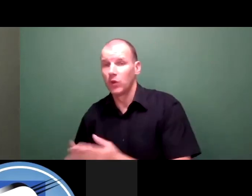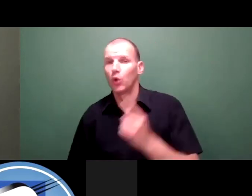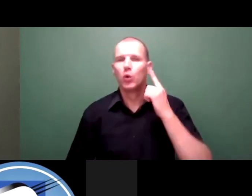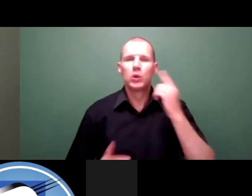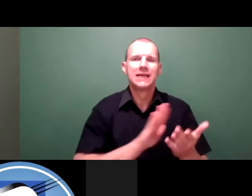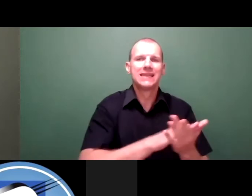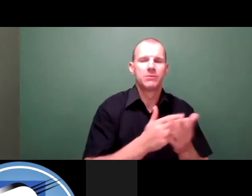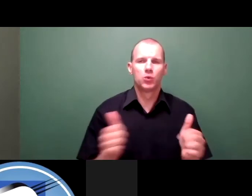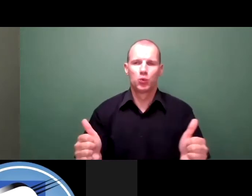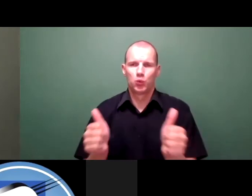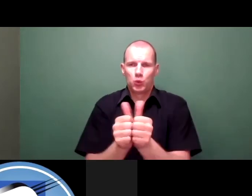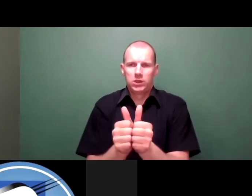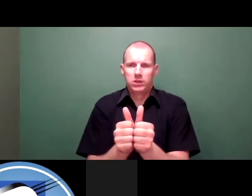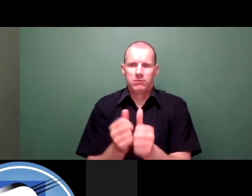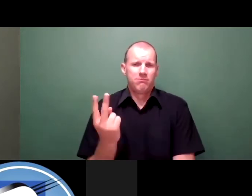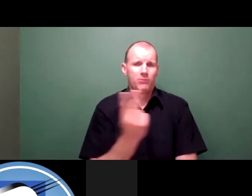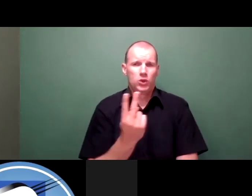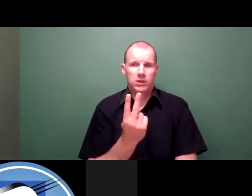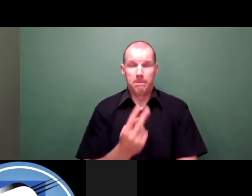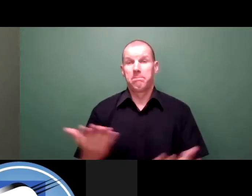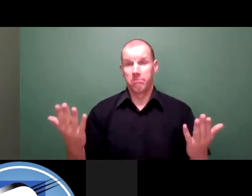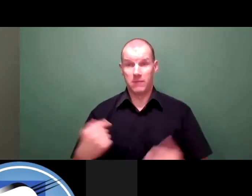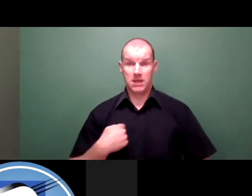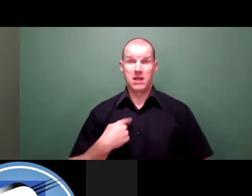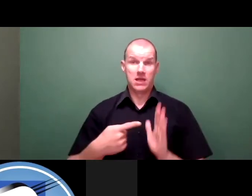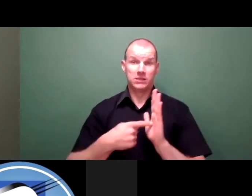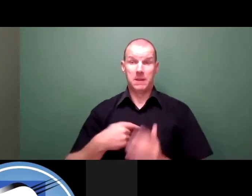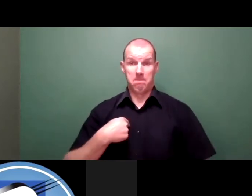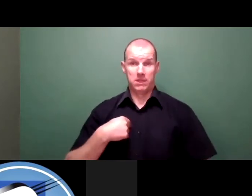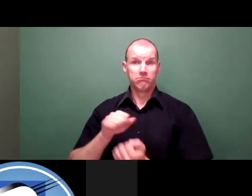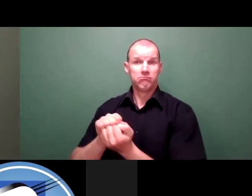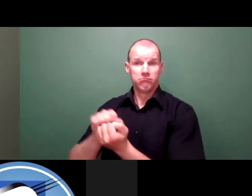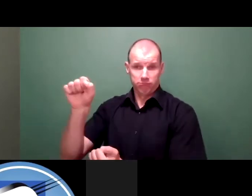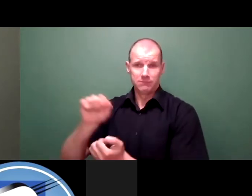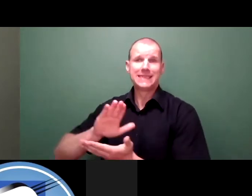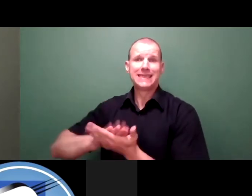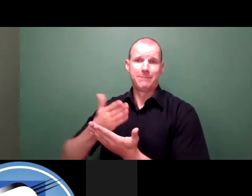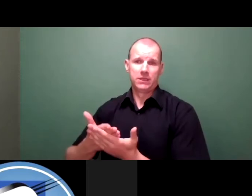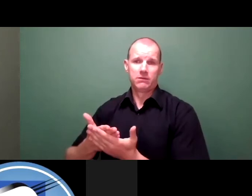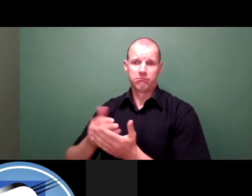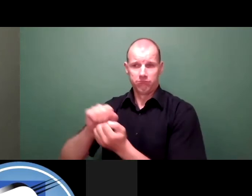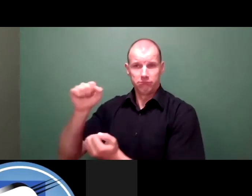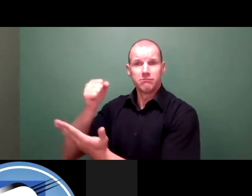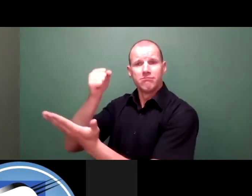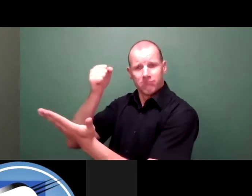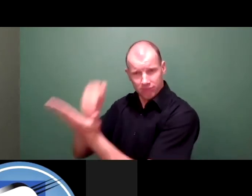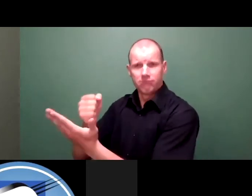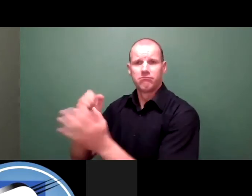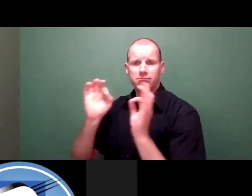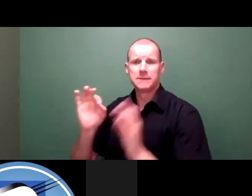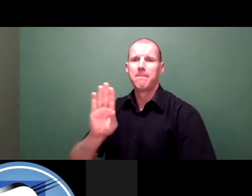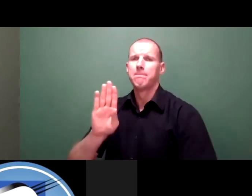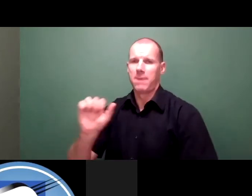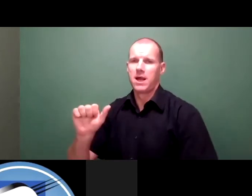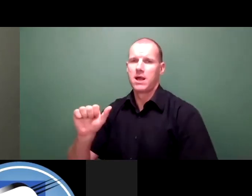you need a deaf interpreter and a hearing interpreter. The work is exactly the same. So, for example, me, I've got